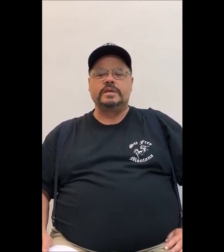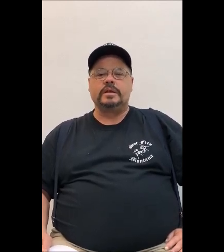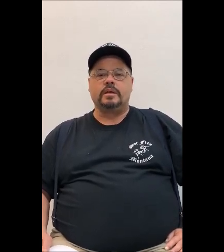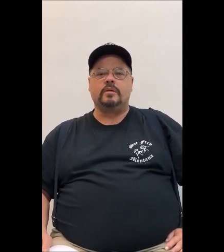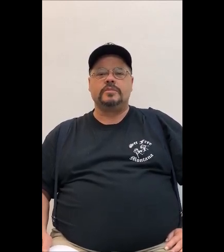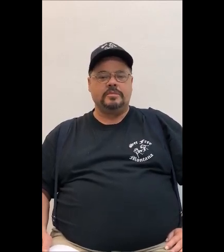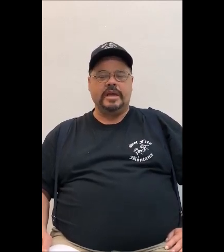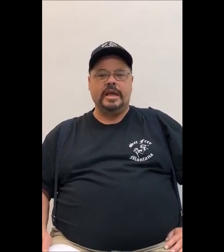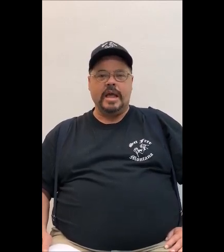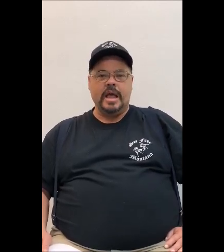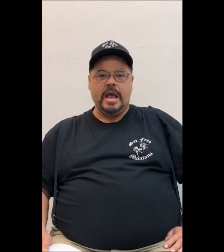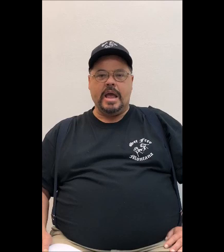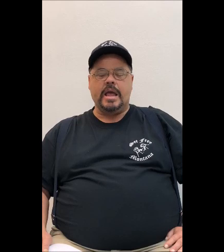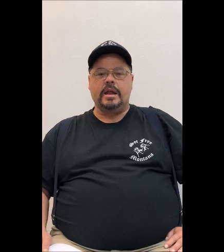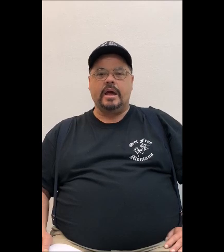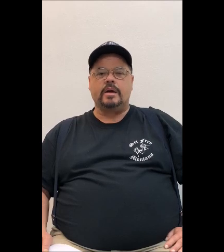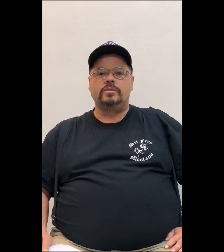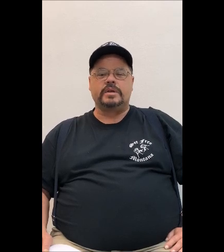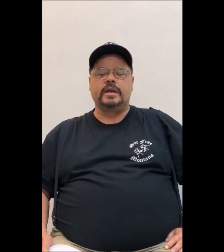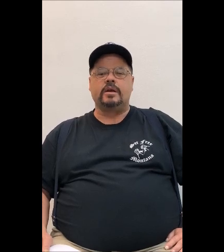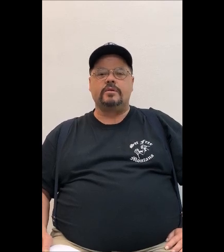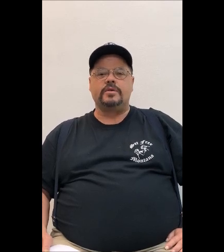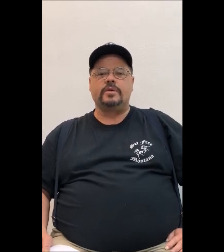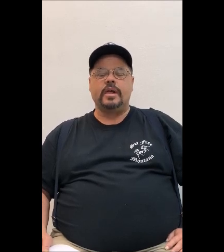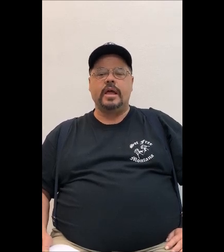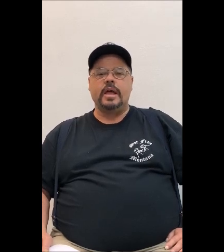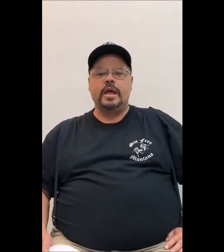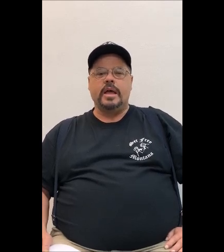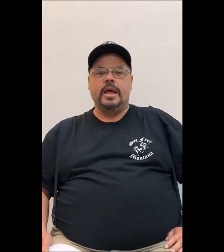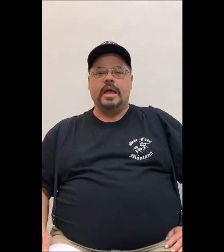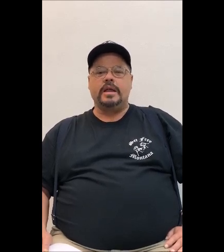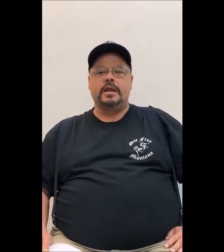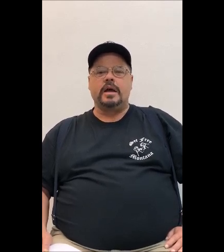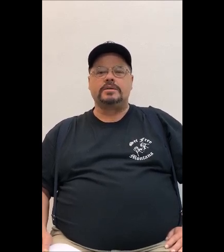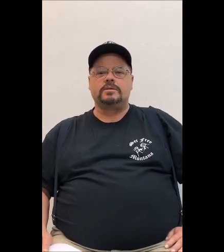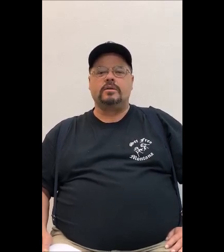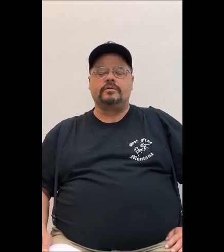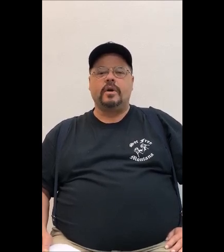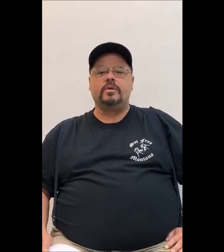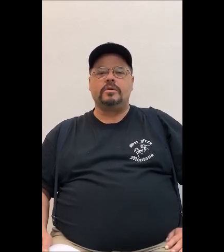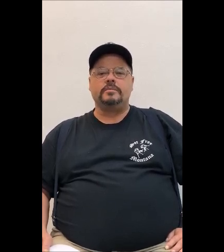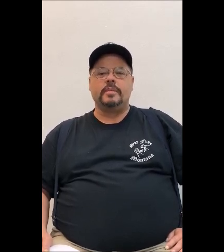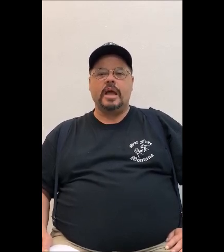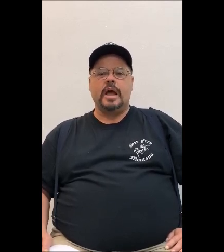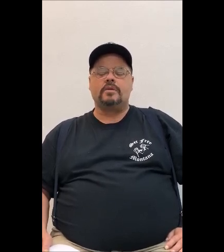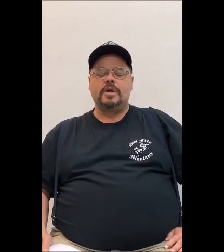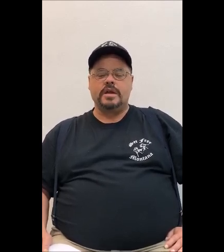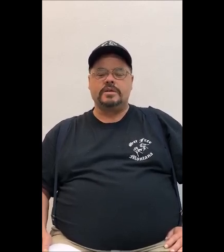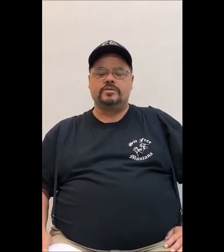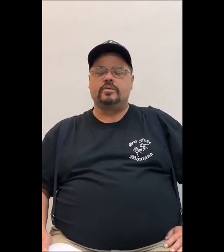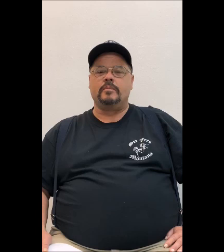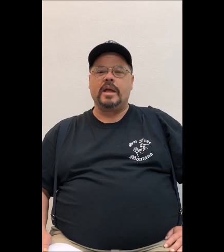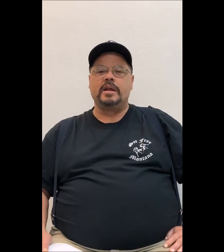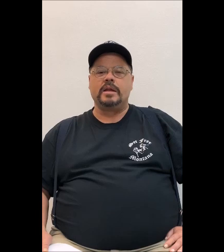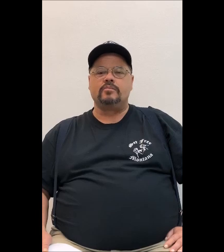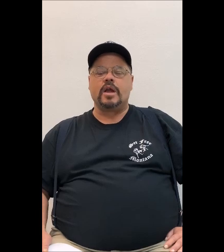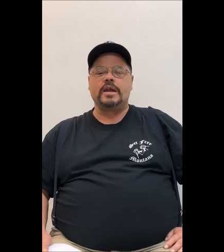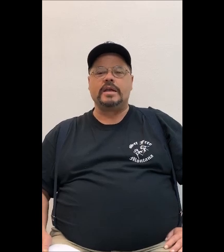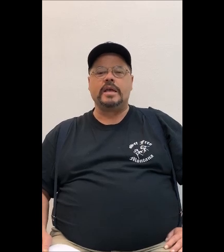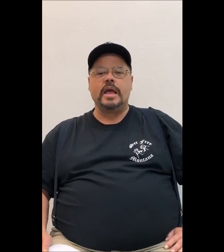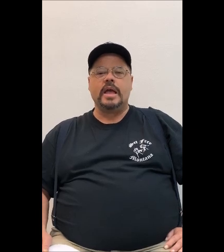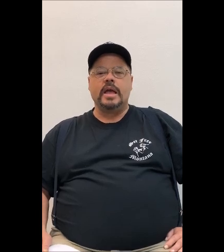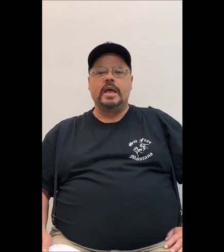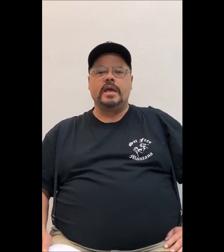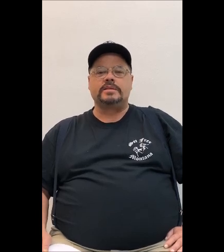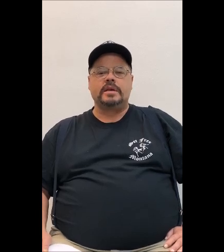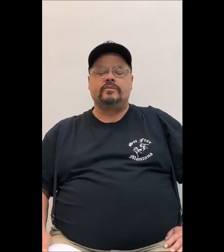voice that said, "Come to me and I will take care of you." And I started following him. I ran into a man named